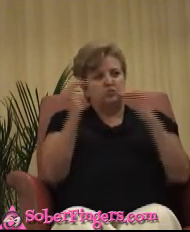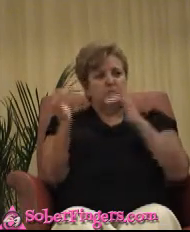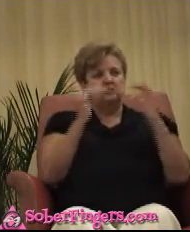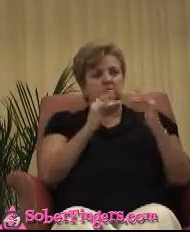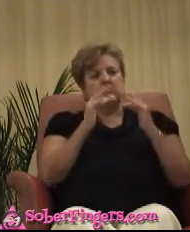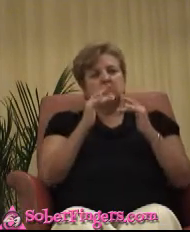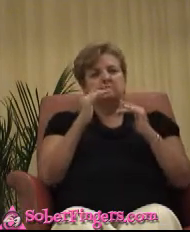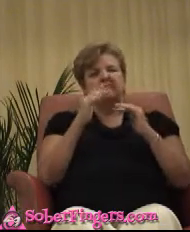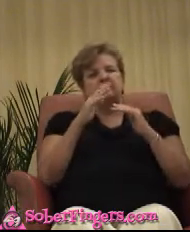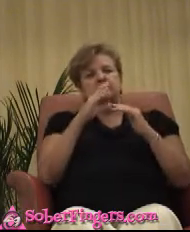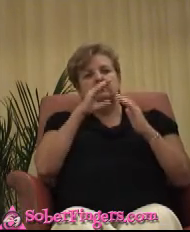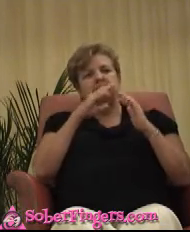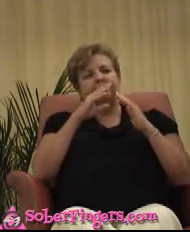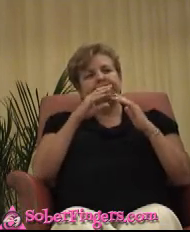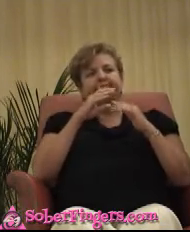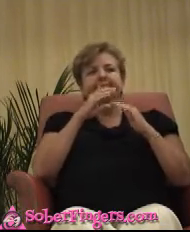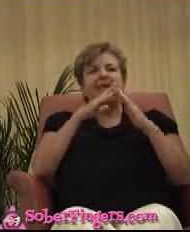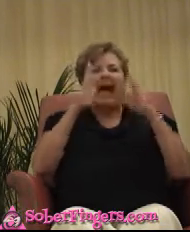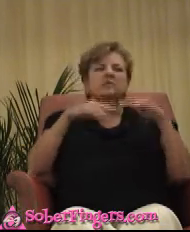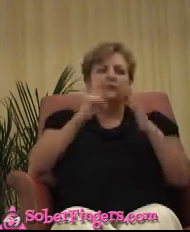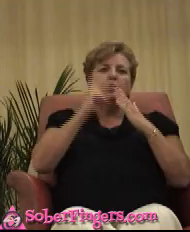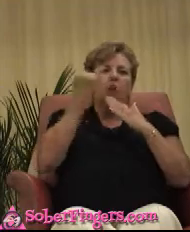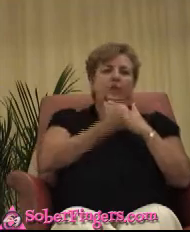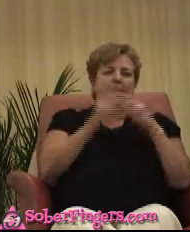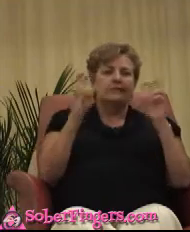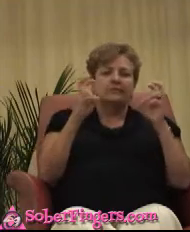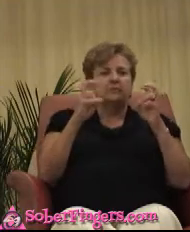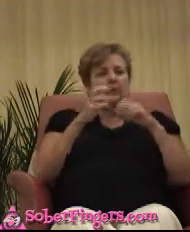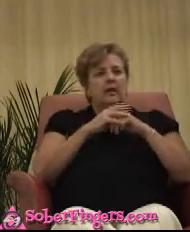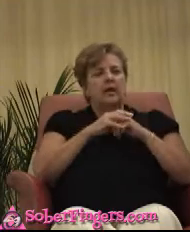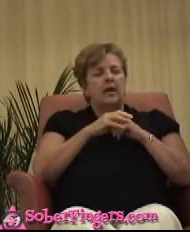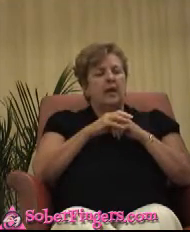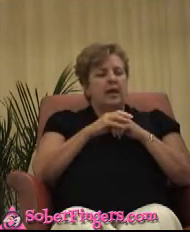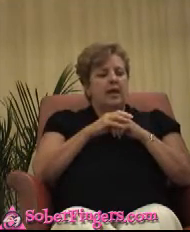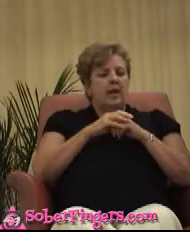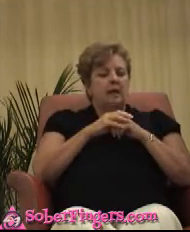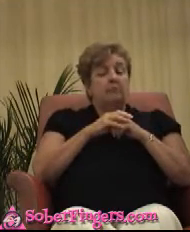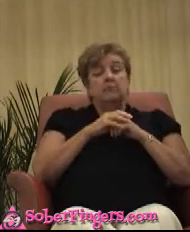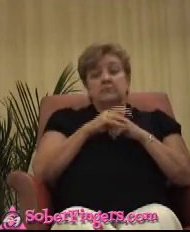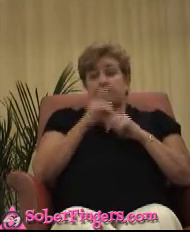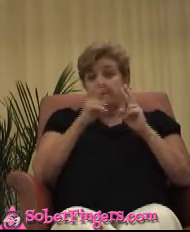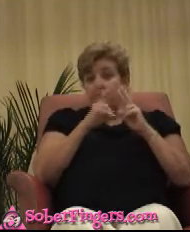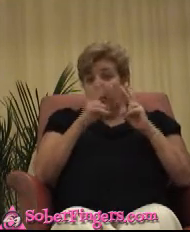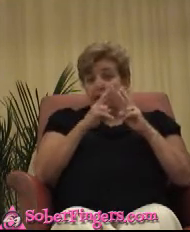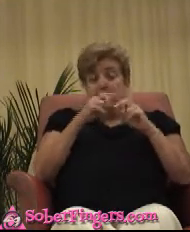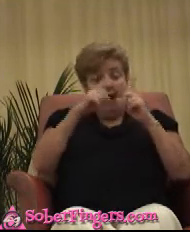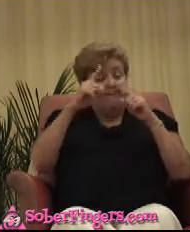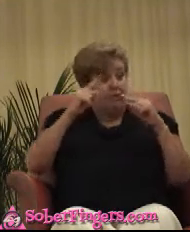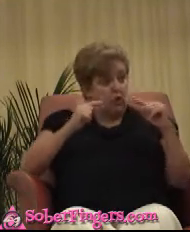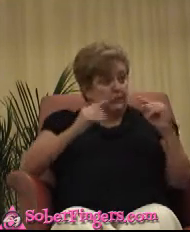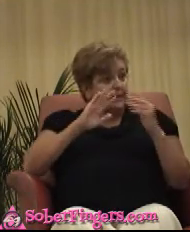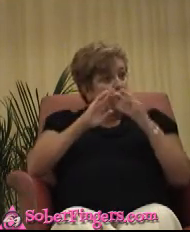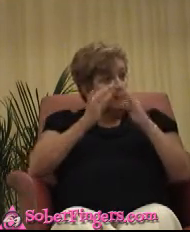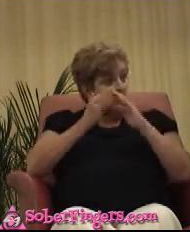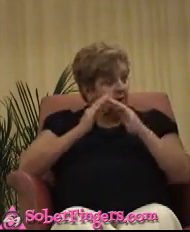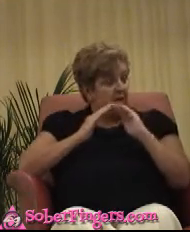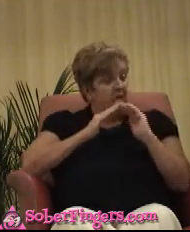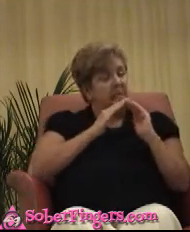rather economically depressed folks lived, and it was a very diverse community. It was a World War II housing project, as I said. It's comprised